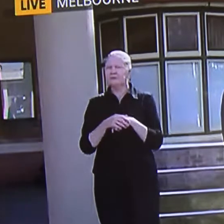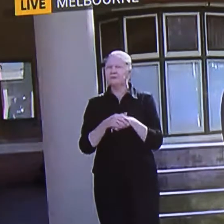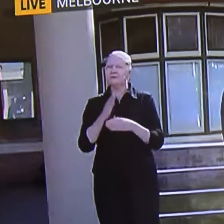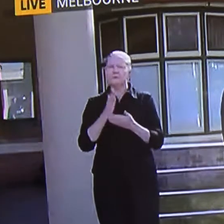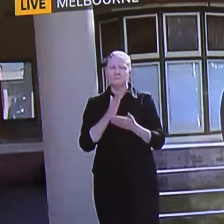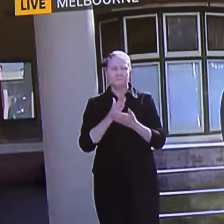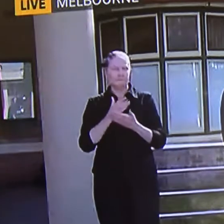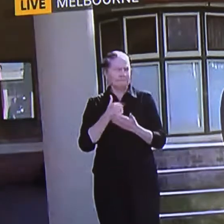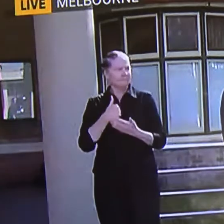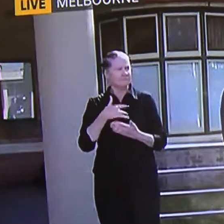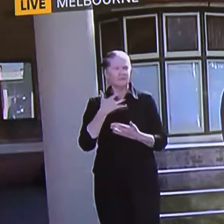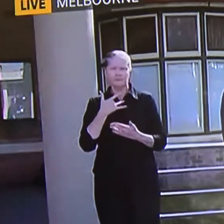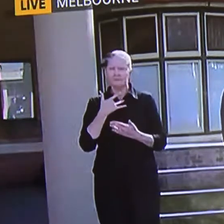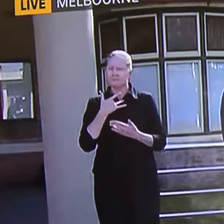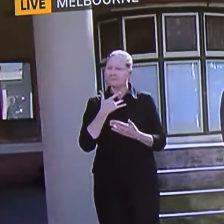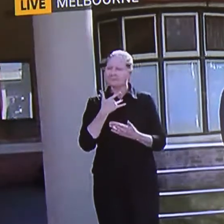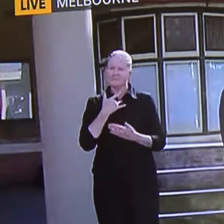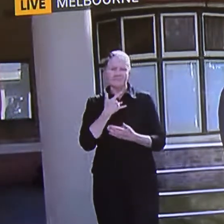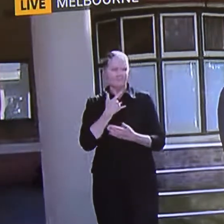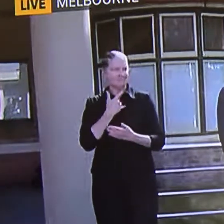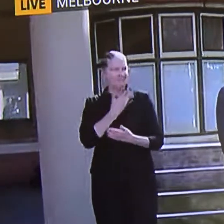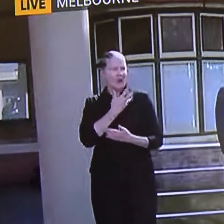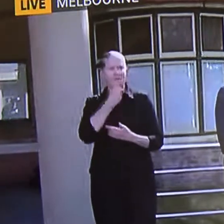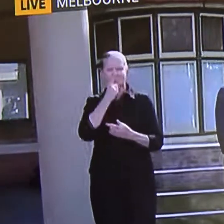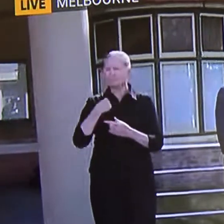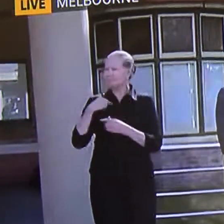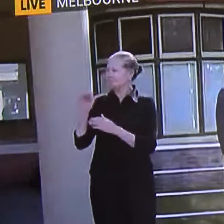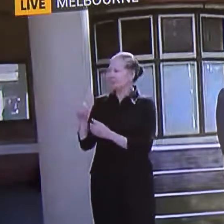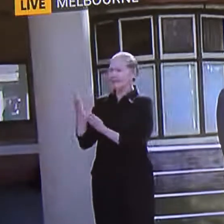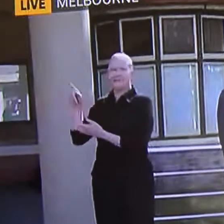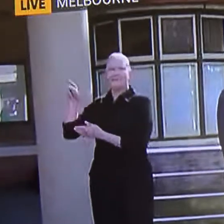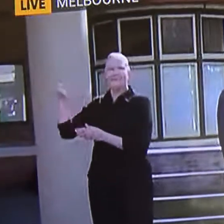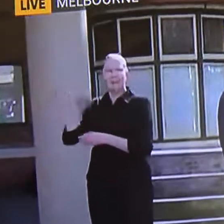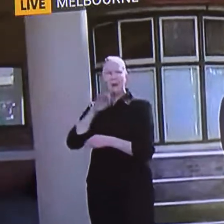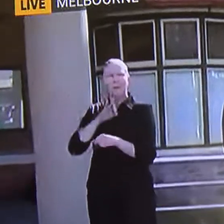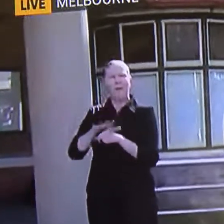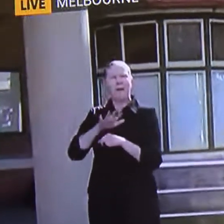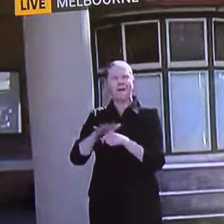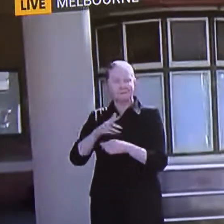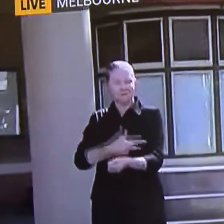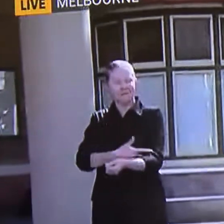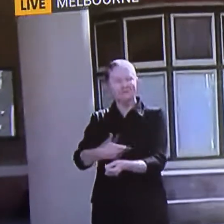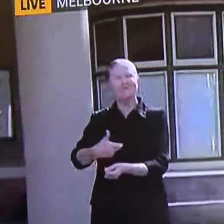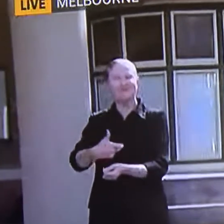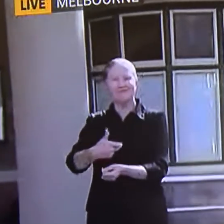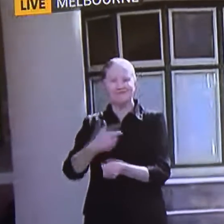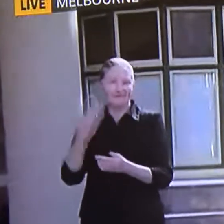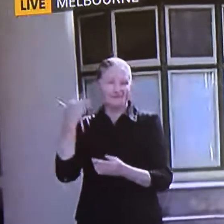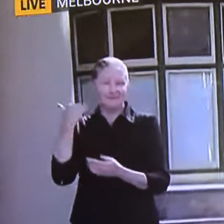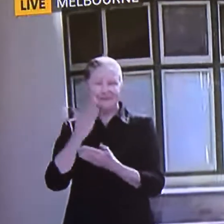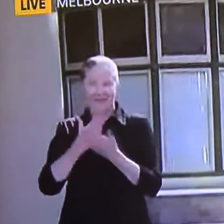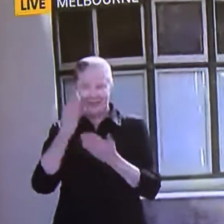privilege, Kath, to make a small donation of blood over the course of the last half hour, and I was attended